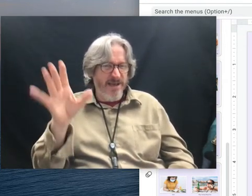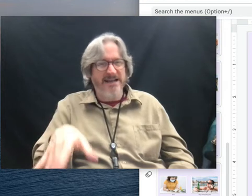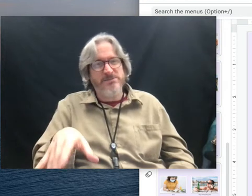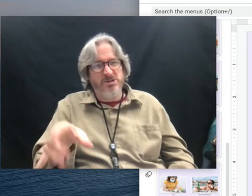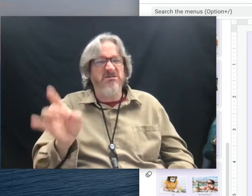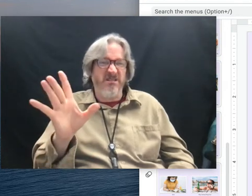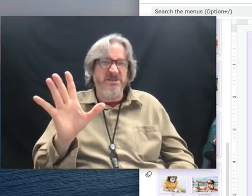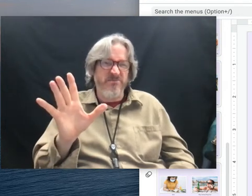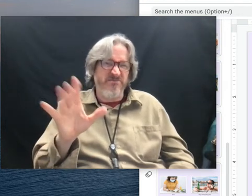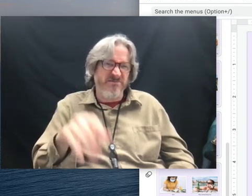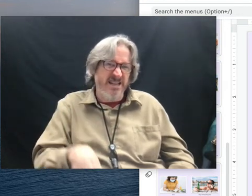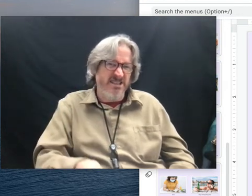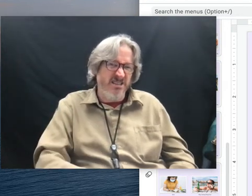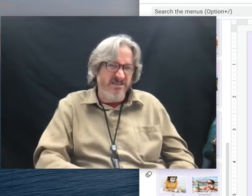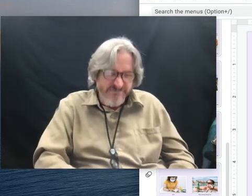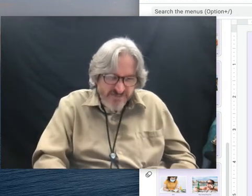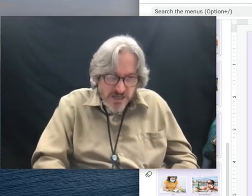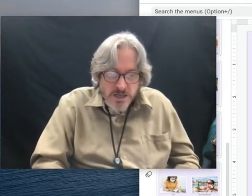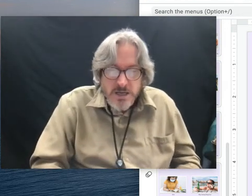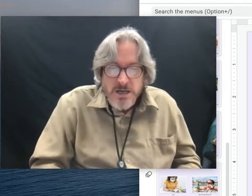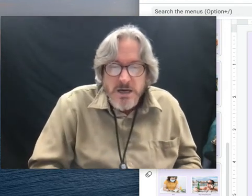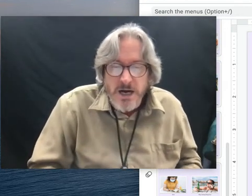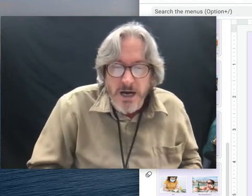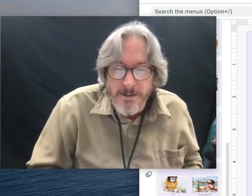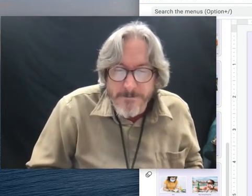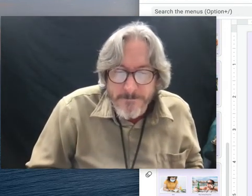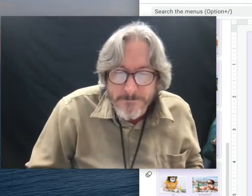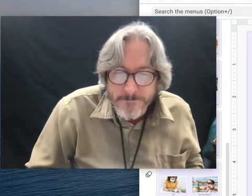really bad, as opposed to, oh, that sucks.